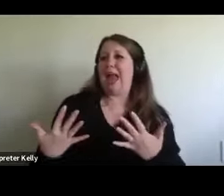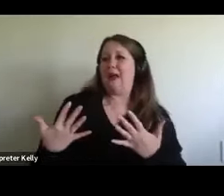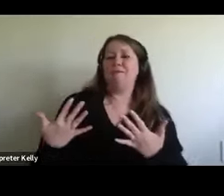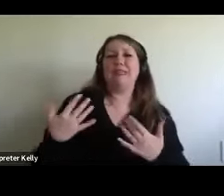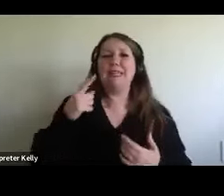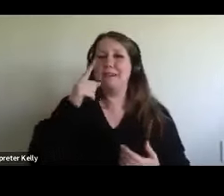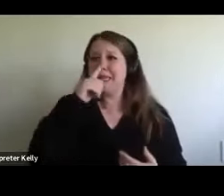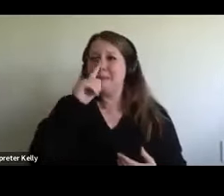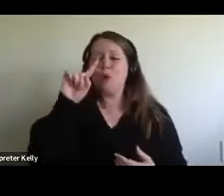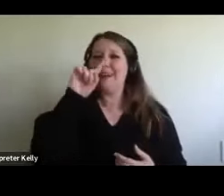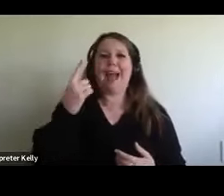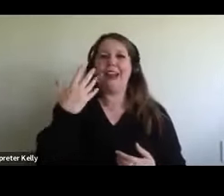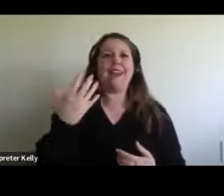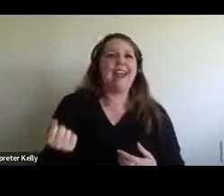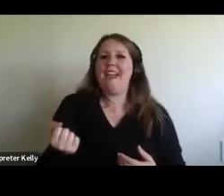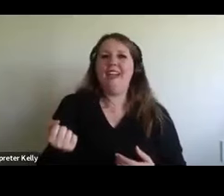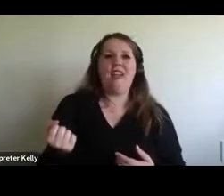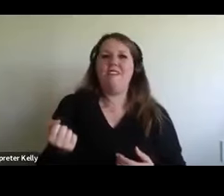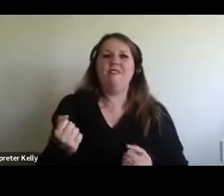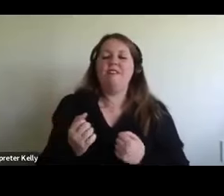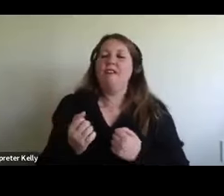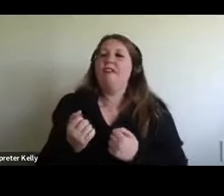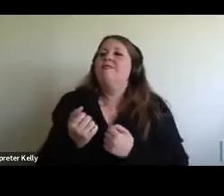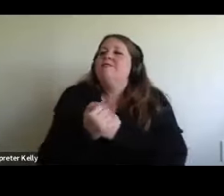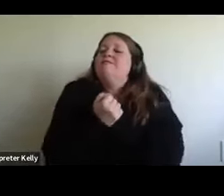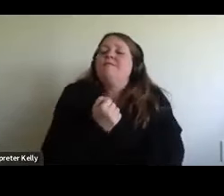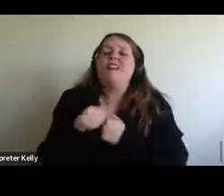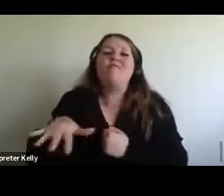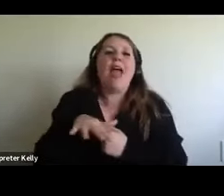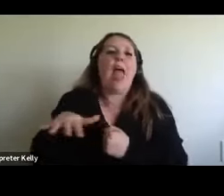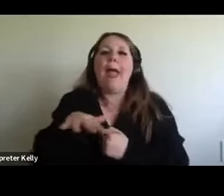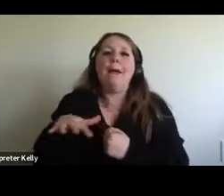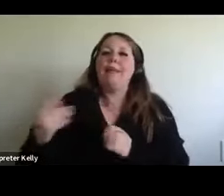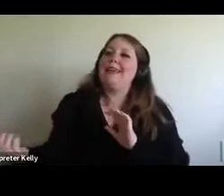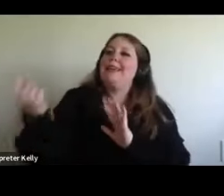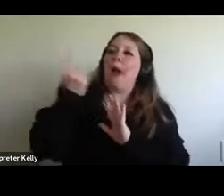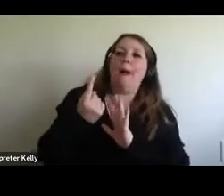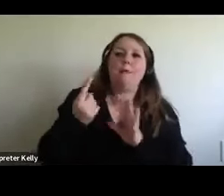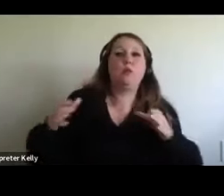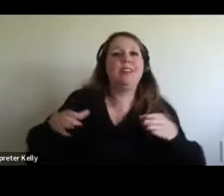their own places to come together because their houses are not accessible,